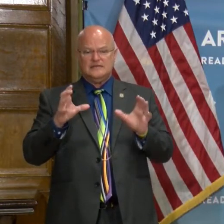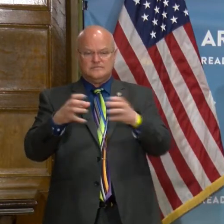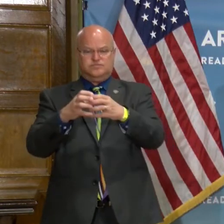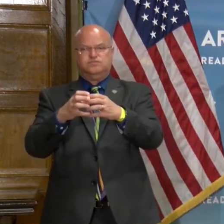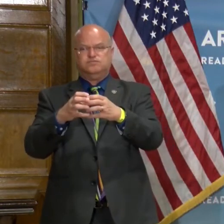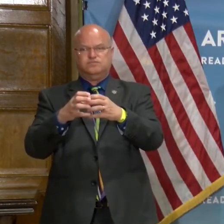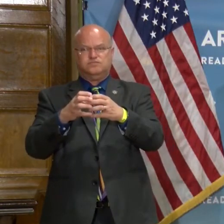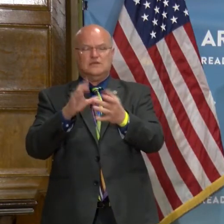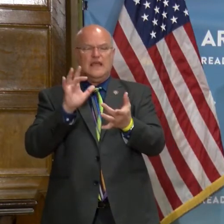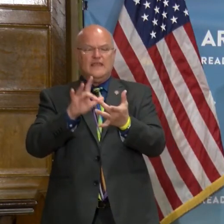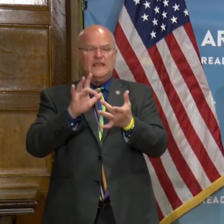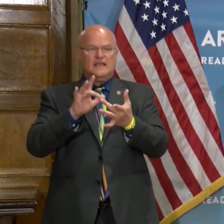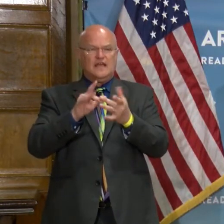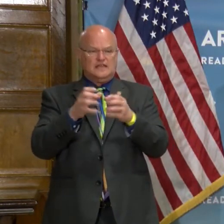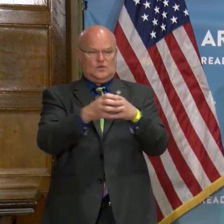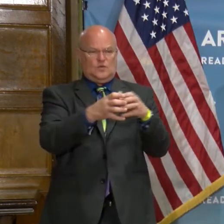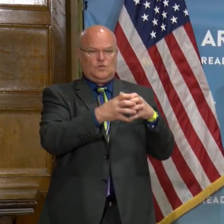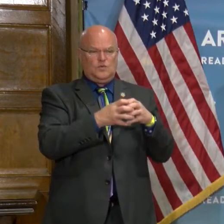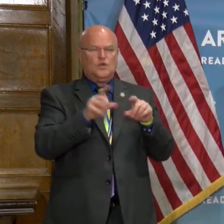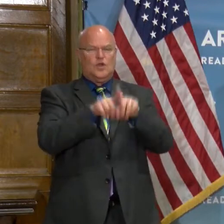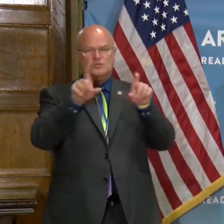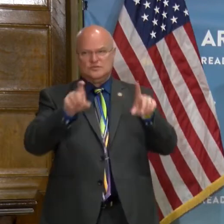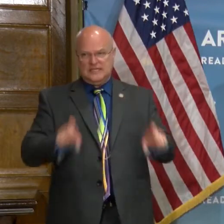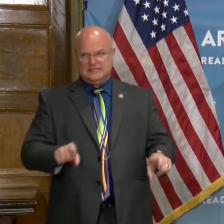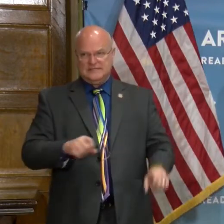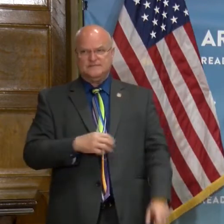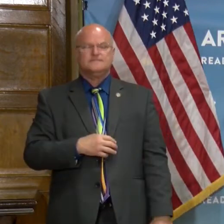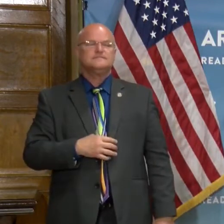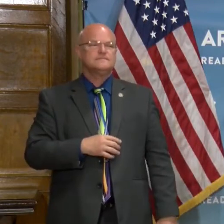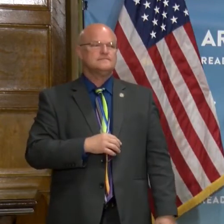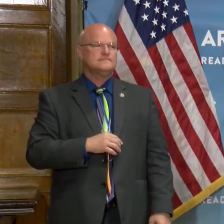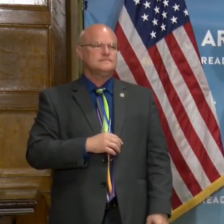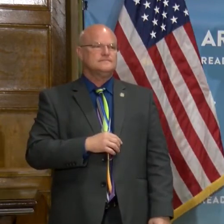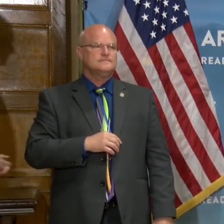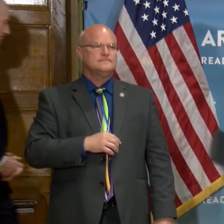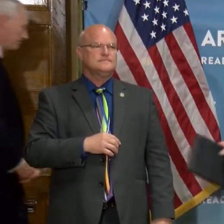isolated, their contacts can be quarantined and also tested.